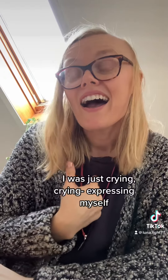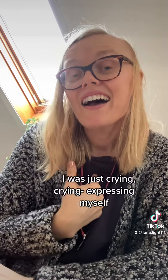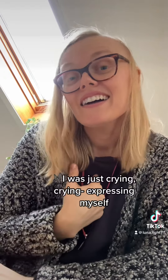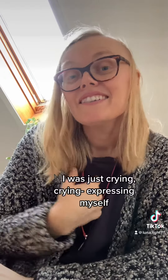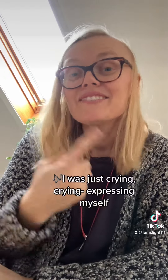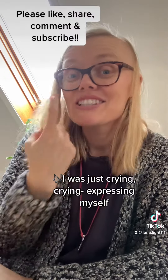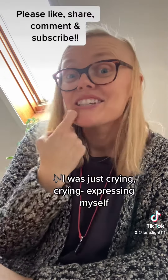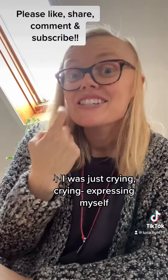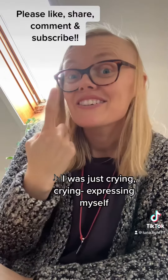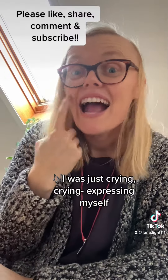I was just